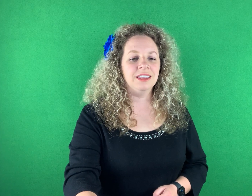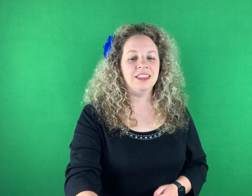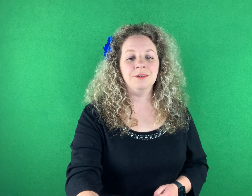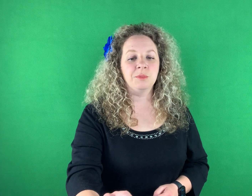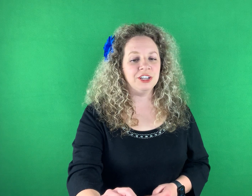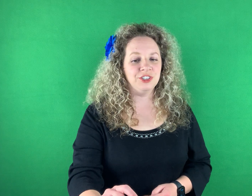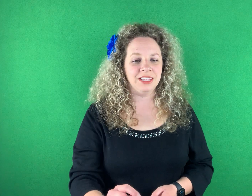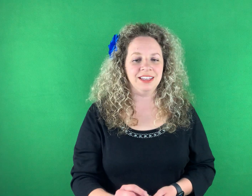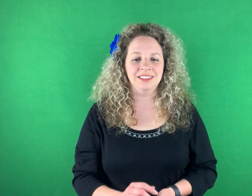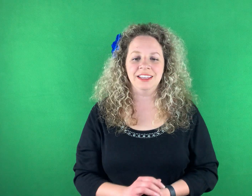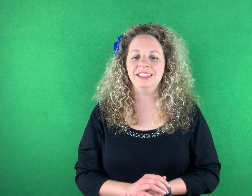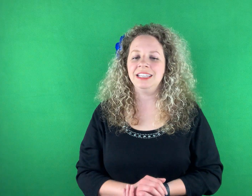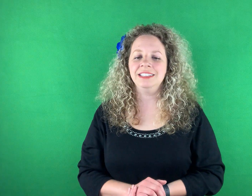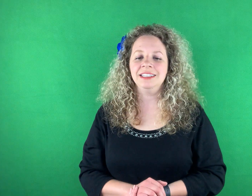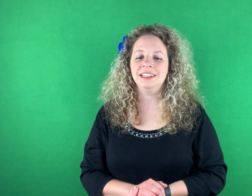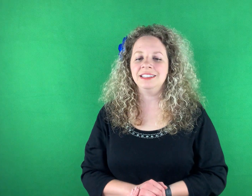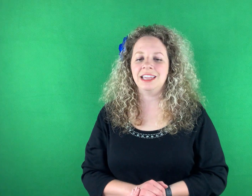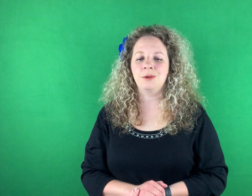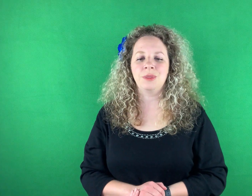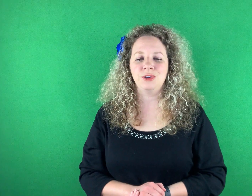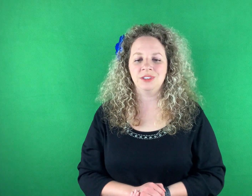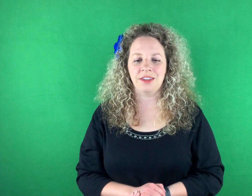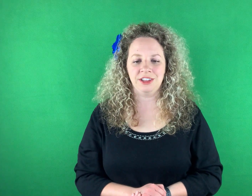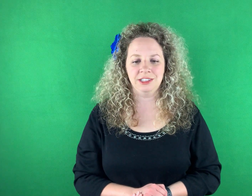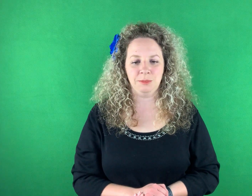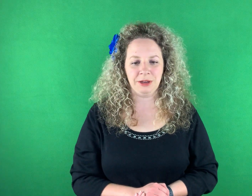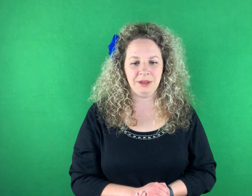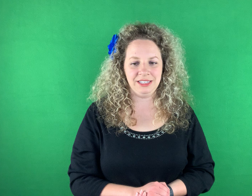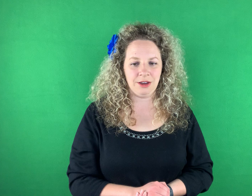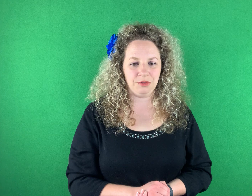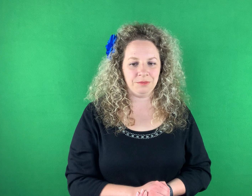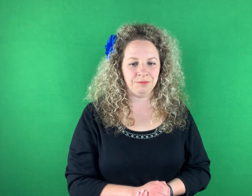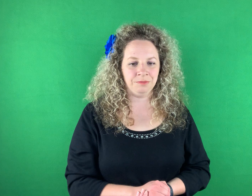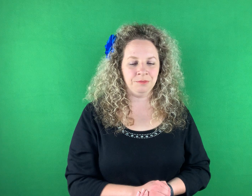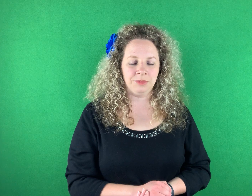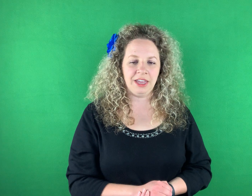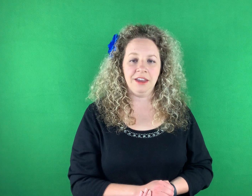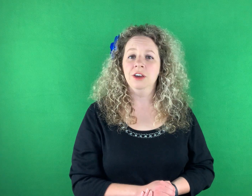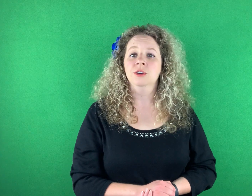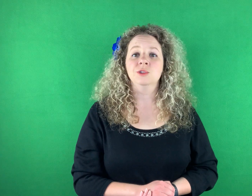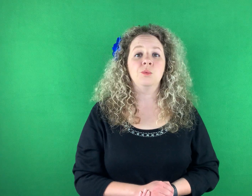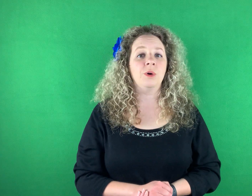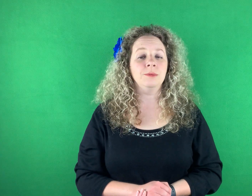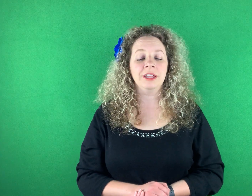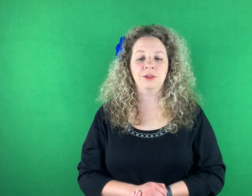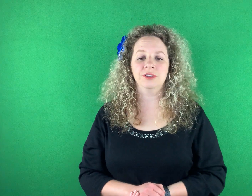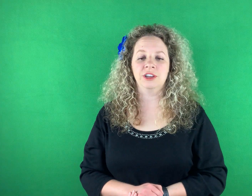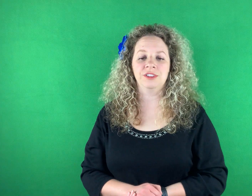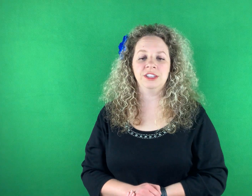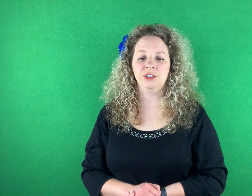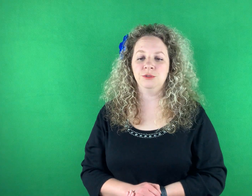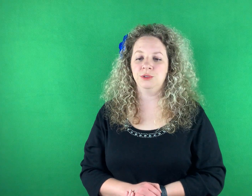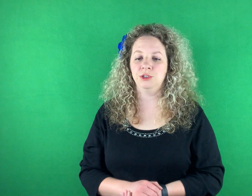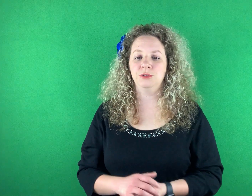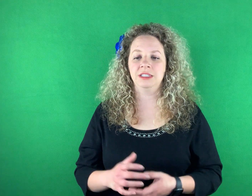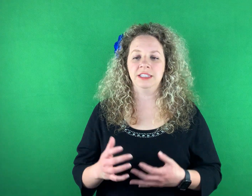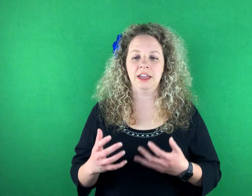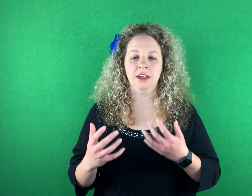Then the bridge says, "It's easy to sing when there's nothing to bring me down." Okay, so one way you could look at this is you could say